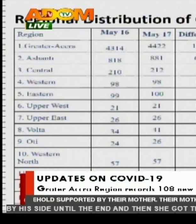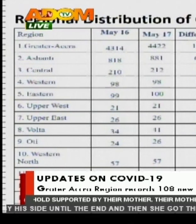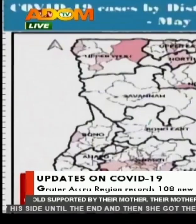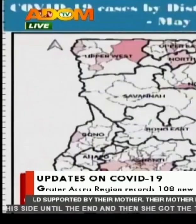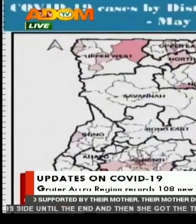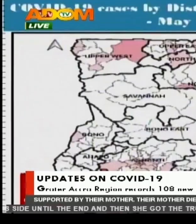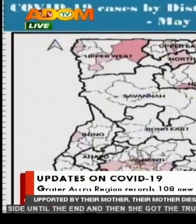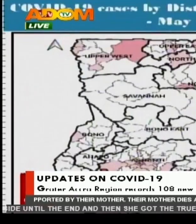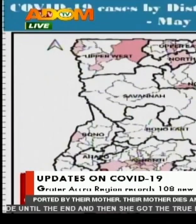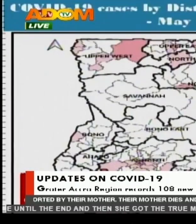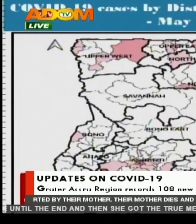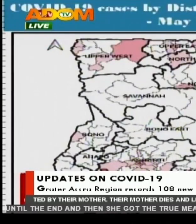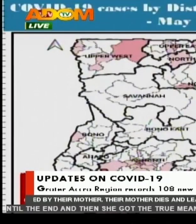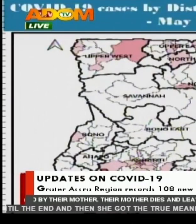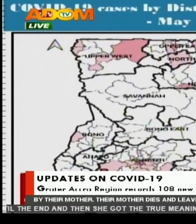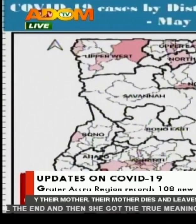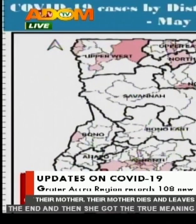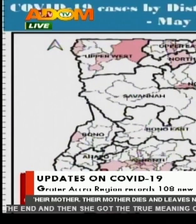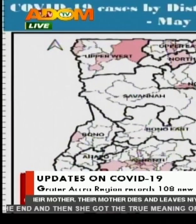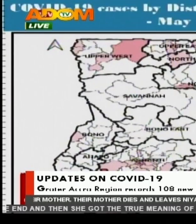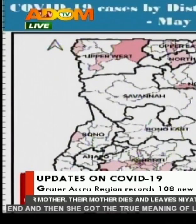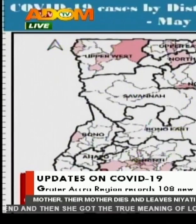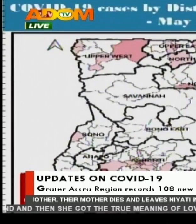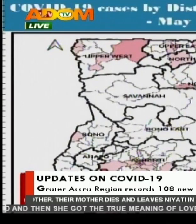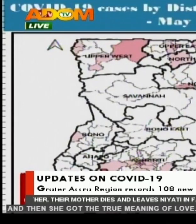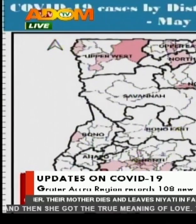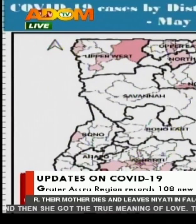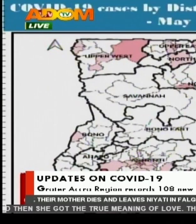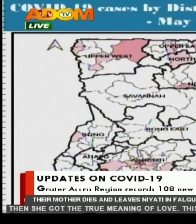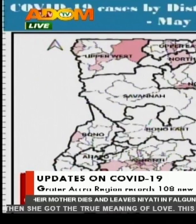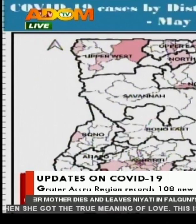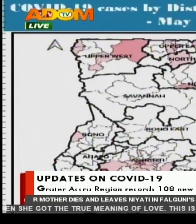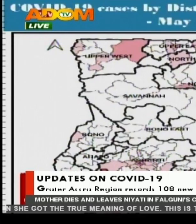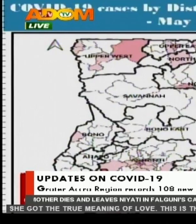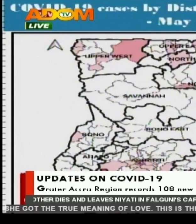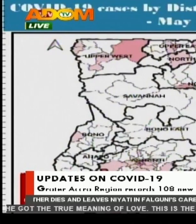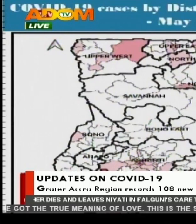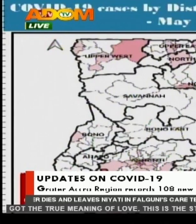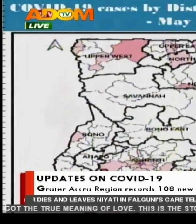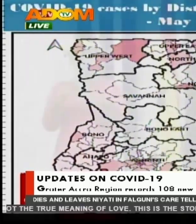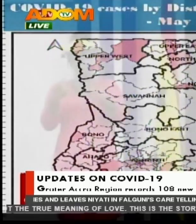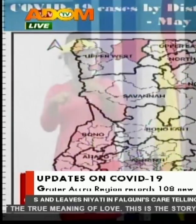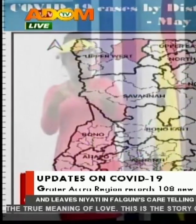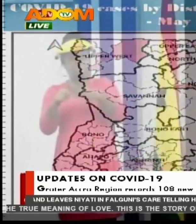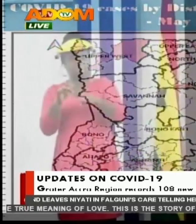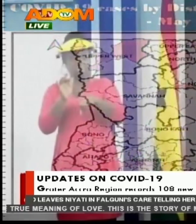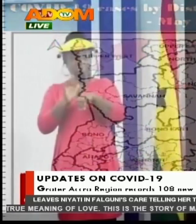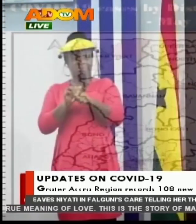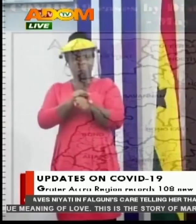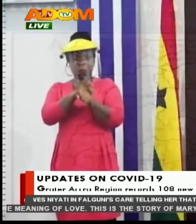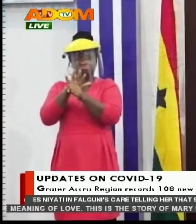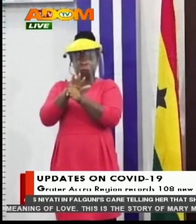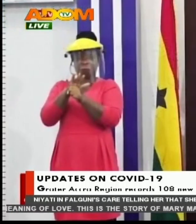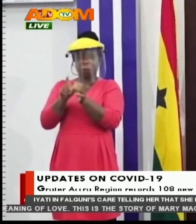other places, Ahafo has no case yet. Bono has only reported 1 imported case. Ashanti